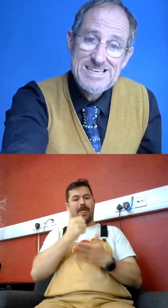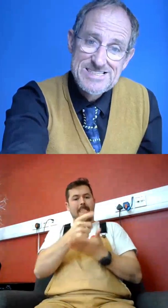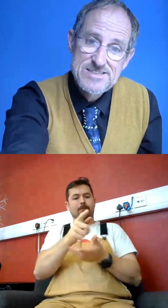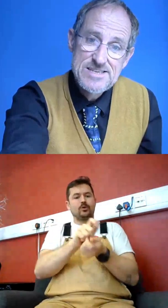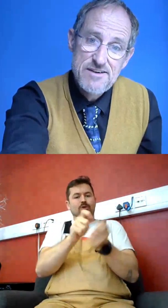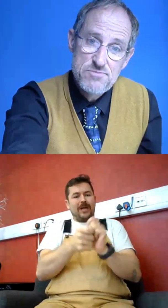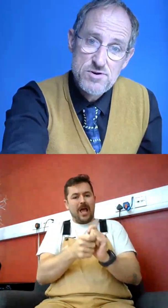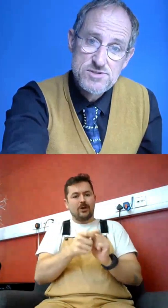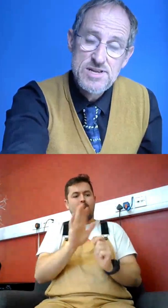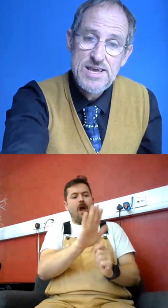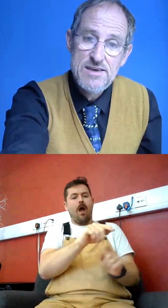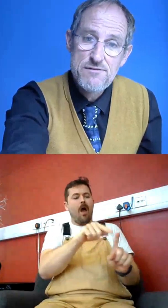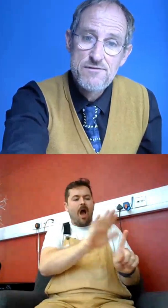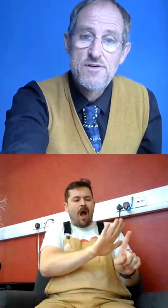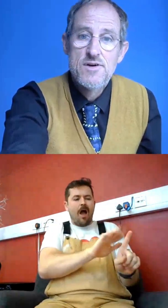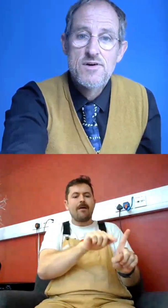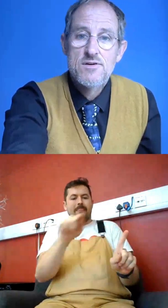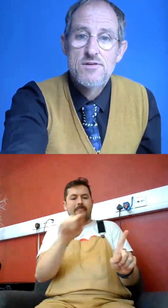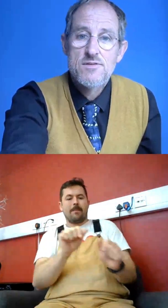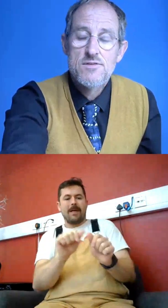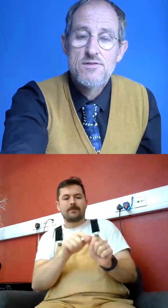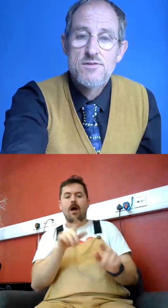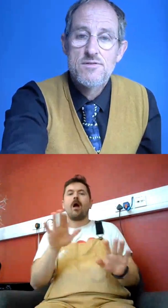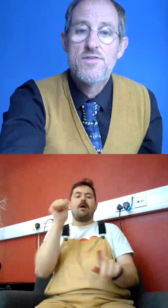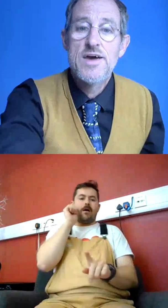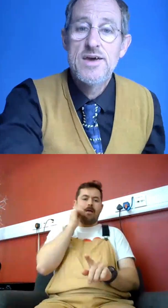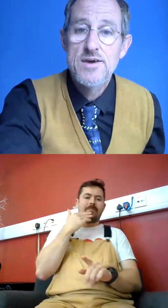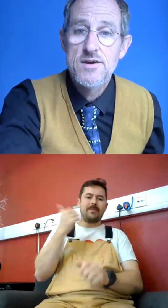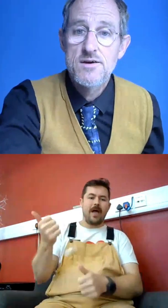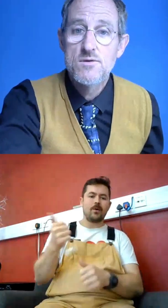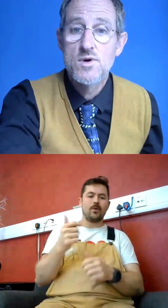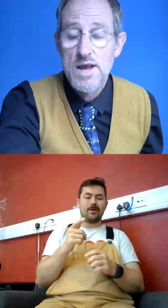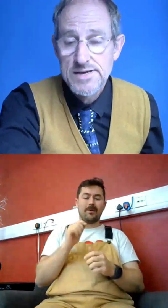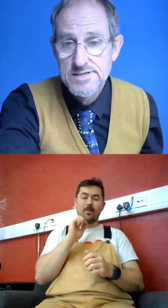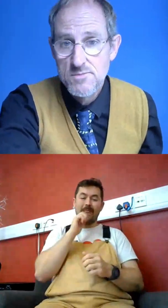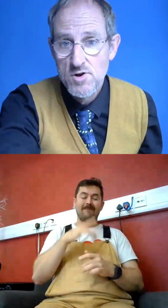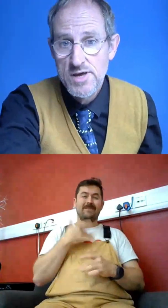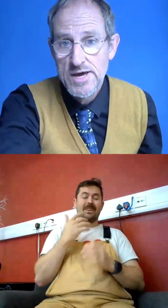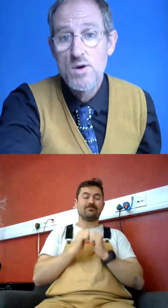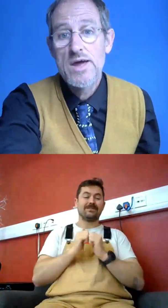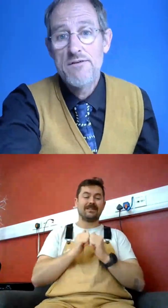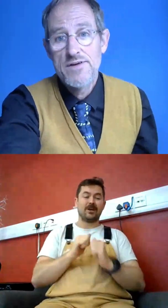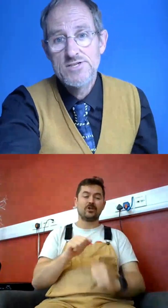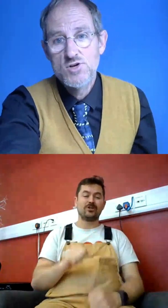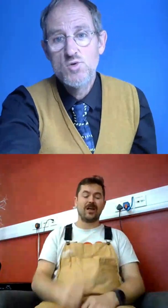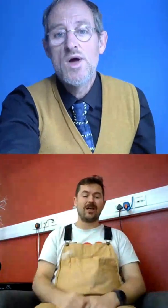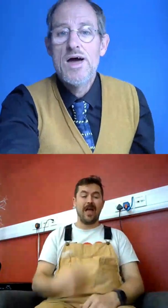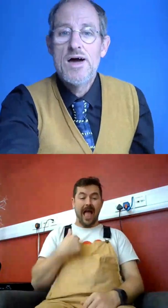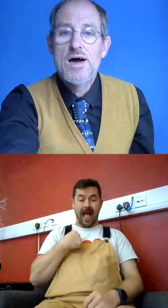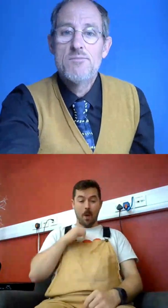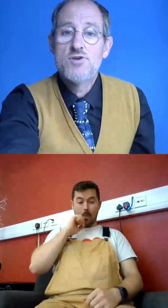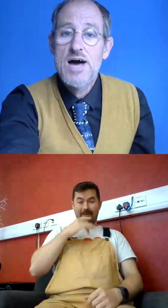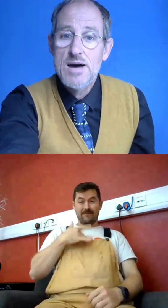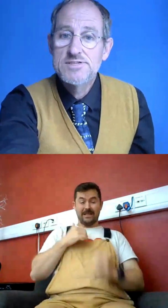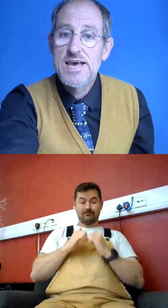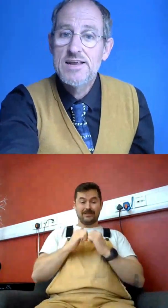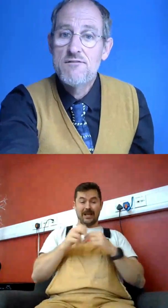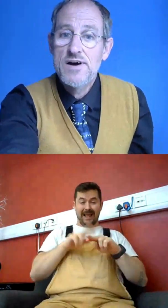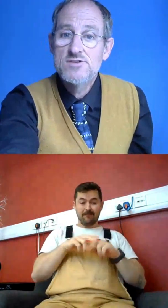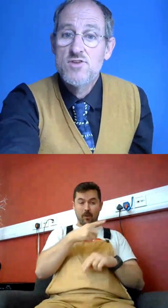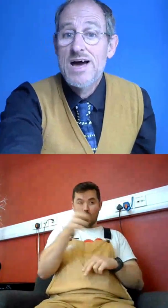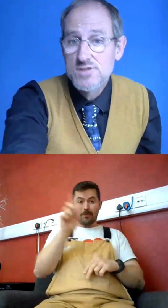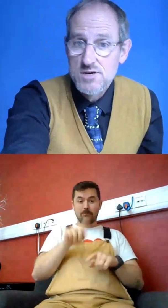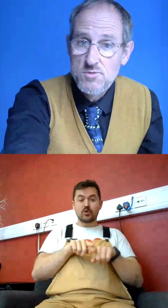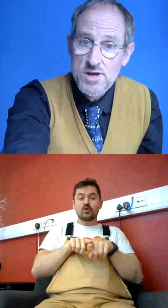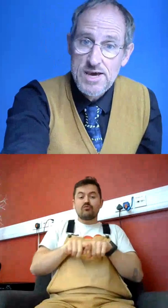do is ask the deaf person if they would like to communicate, if they do, and perhaps